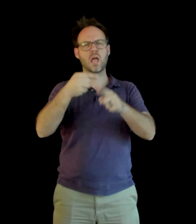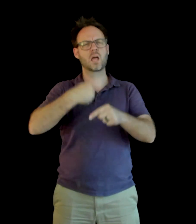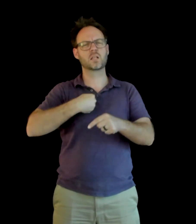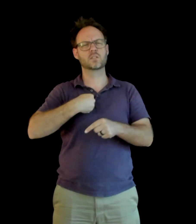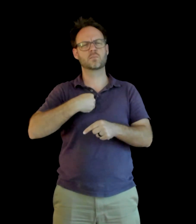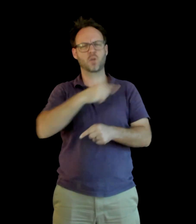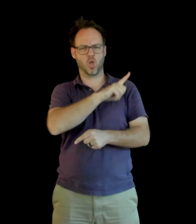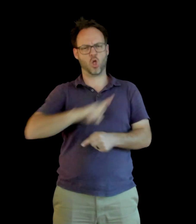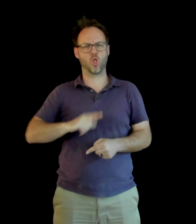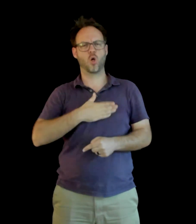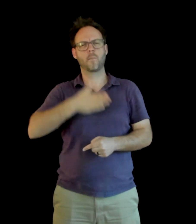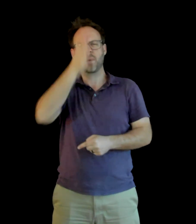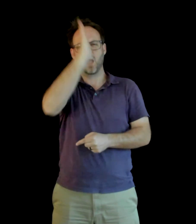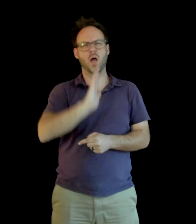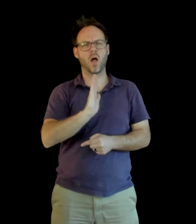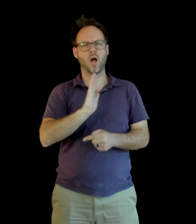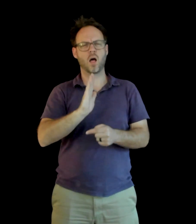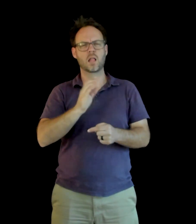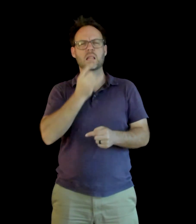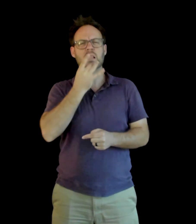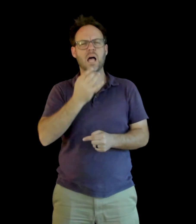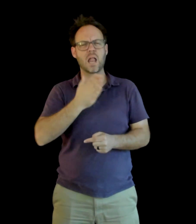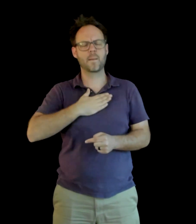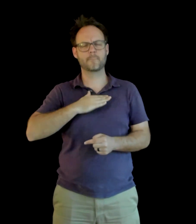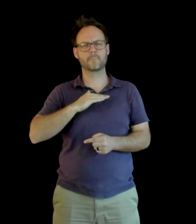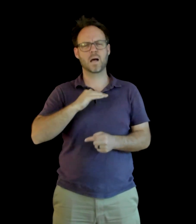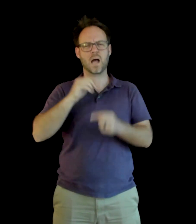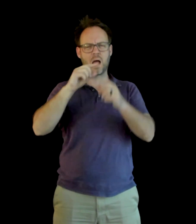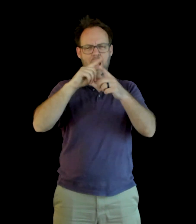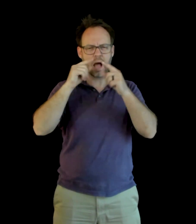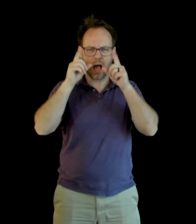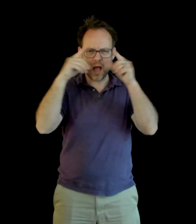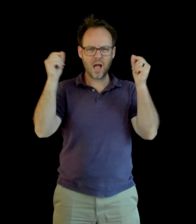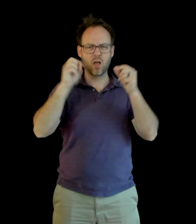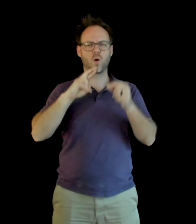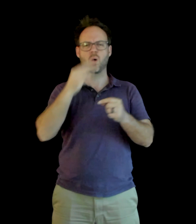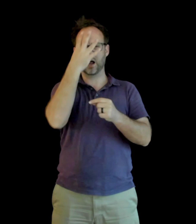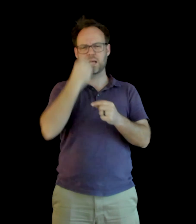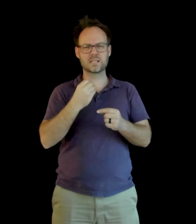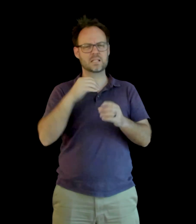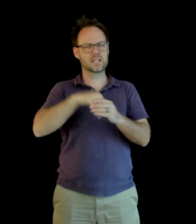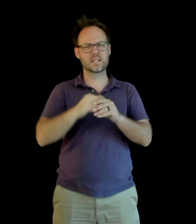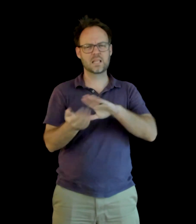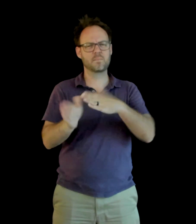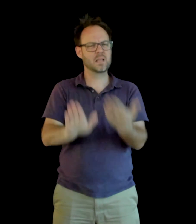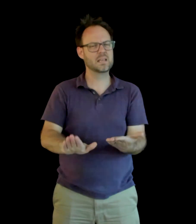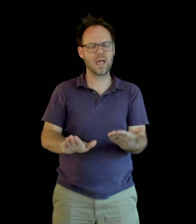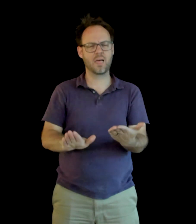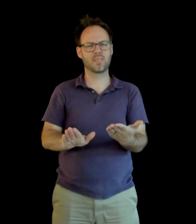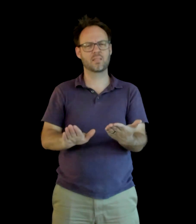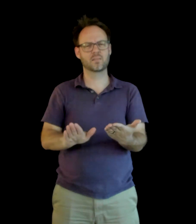Consider and answer me, O Lord my God. Light up my eyes, lest I sleep the sleep of death.